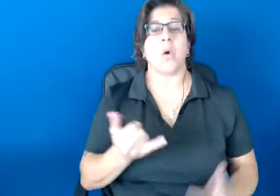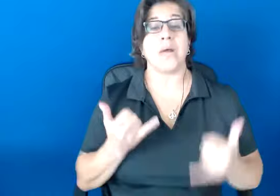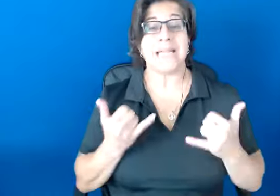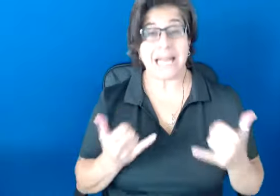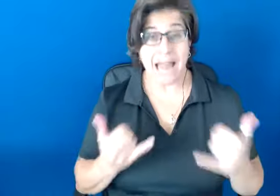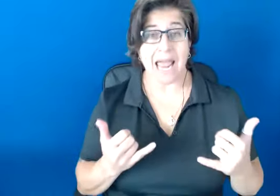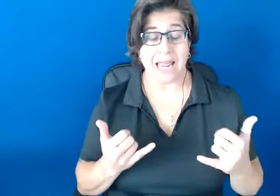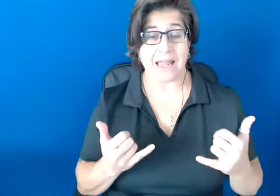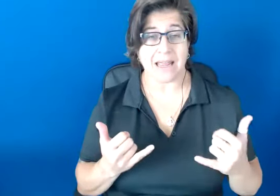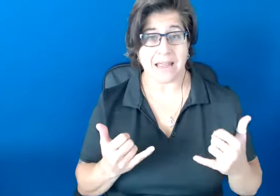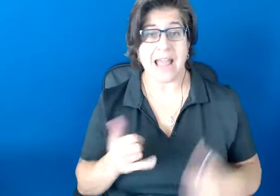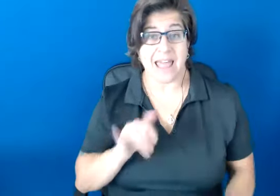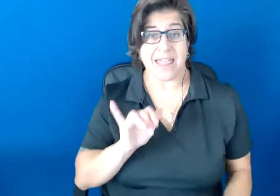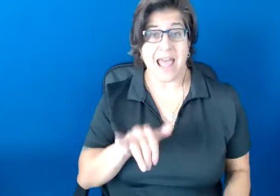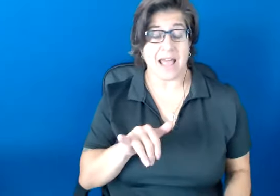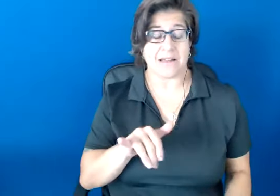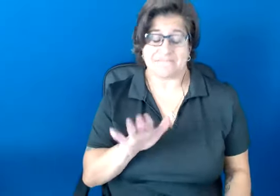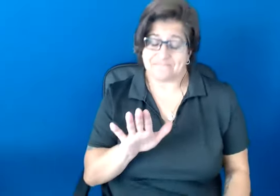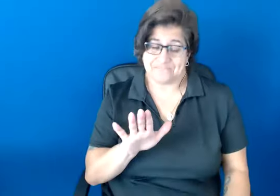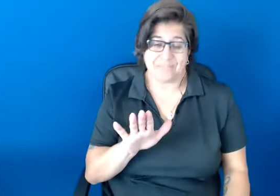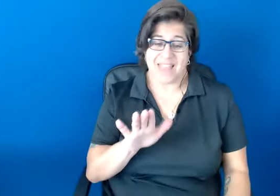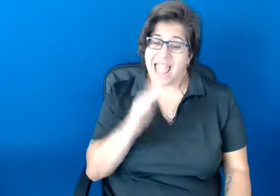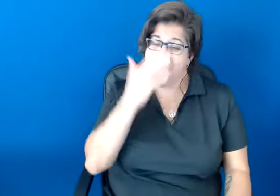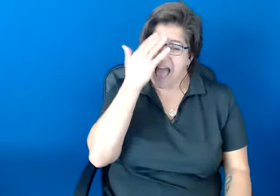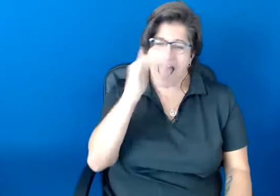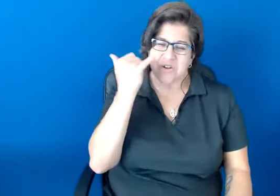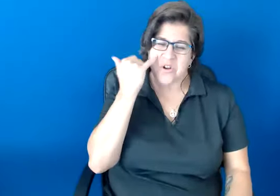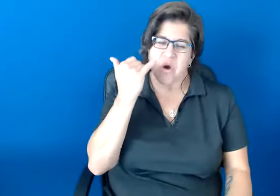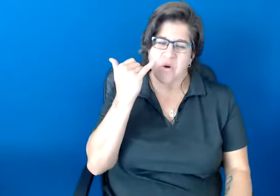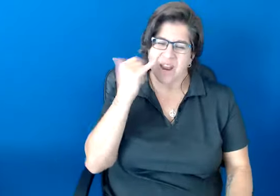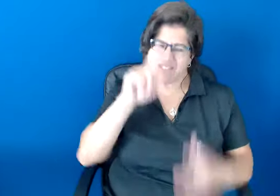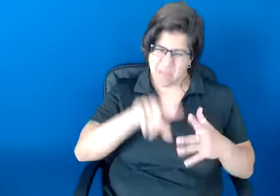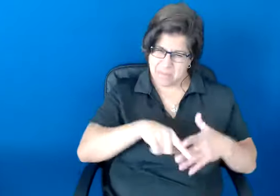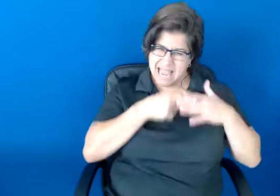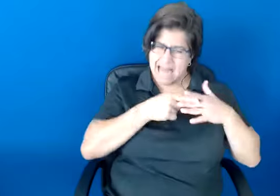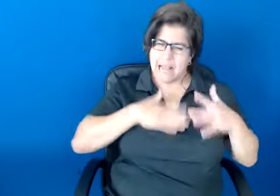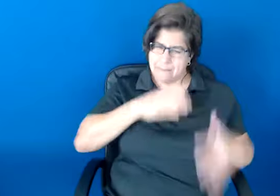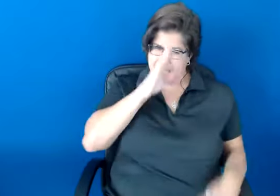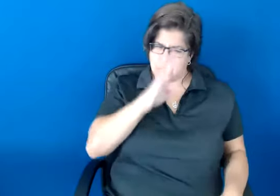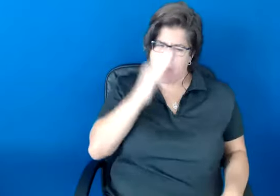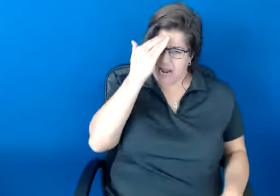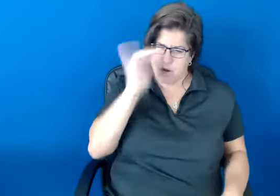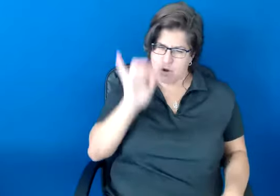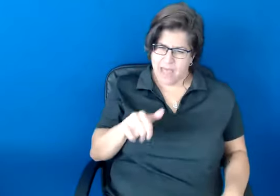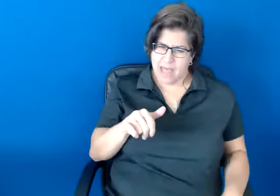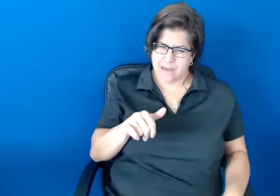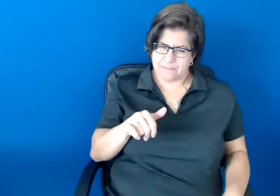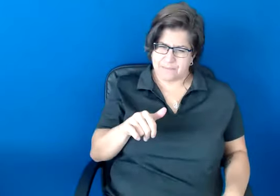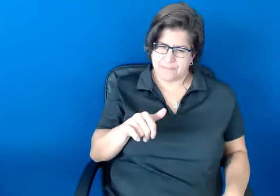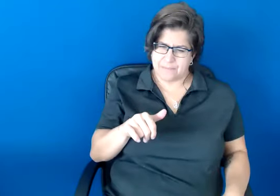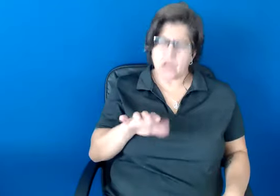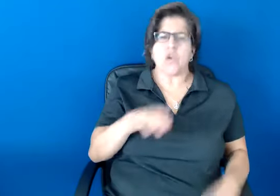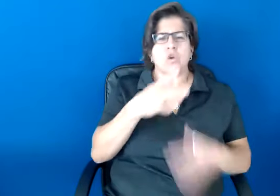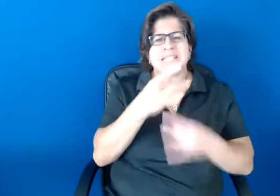attribute that. I don't know if I really knew that in the beginning of my sobriety. You know, it's so funny. As you